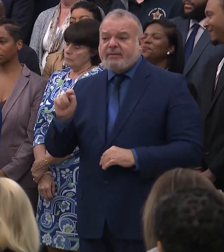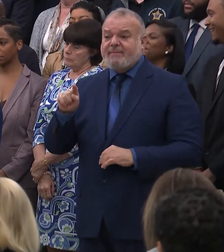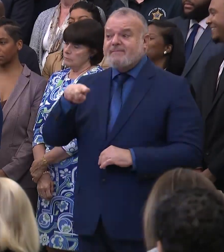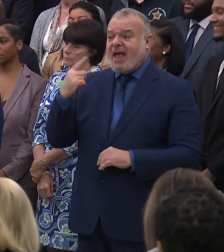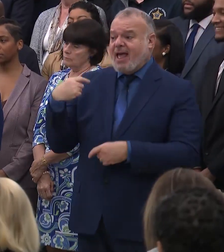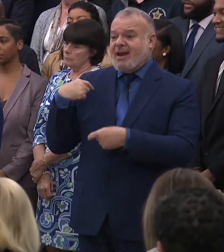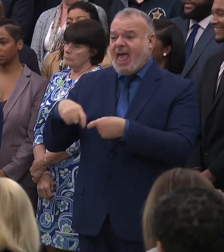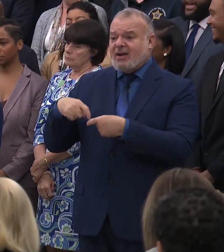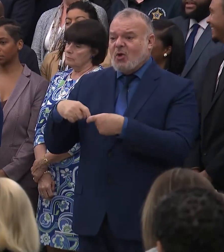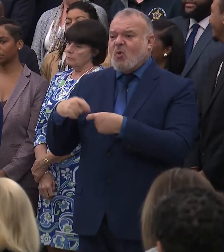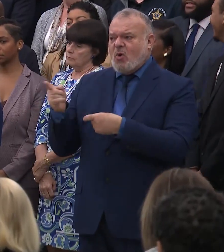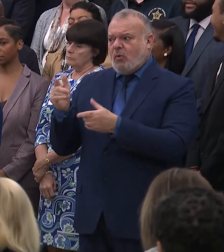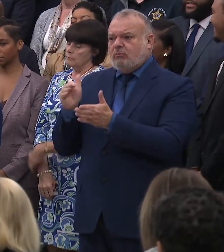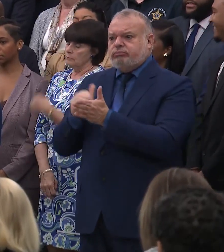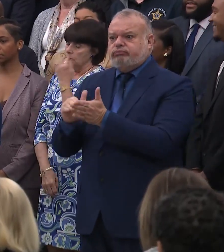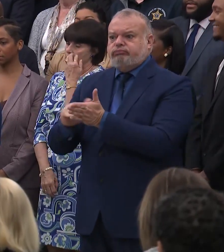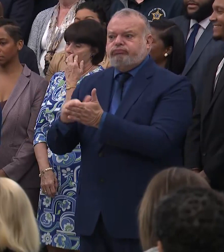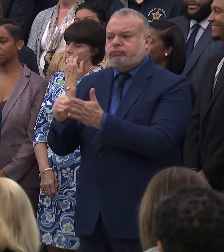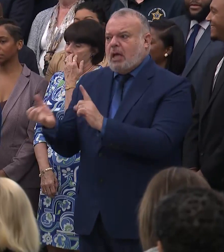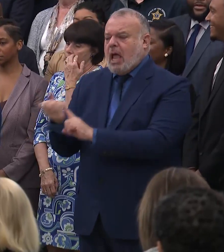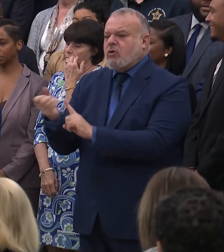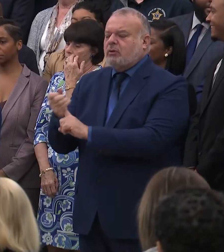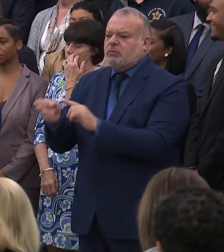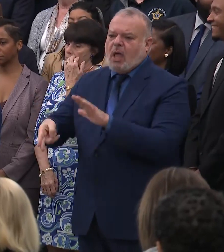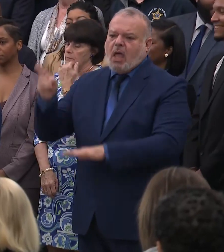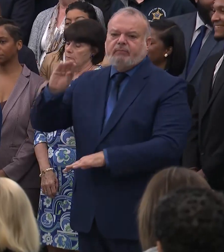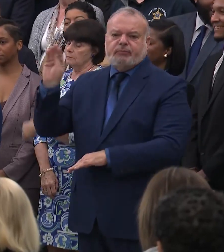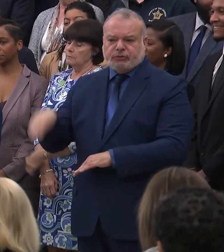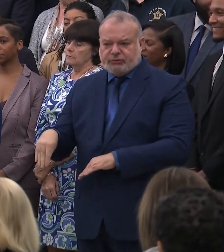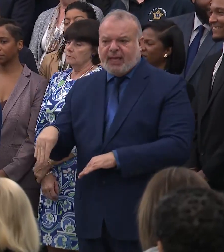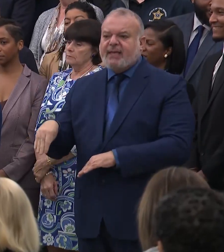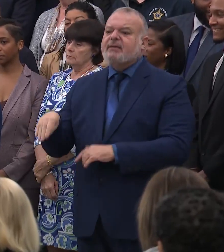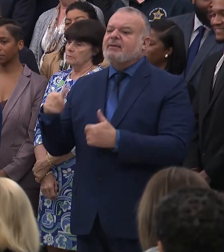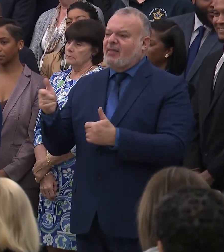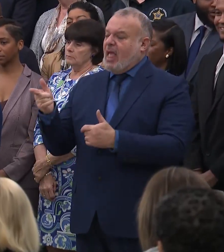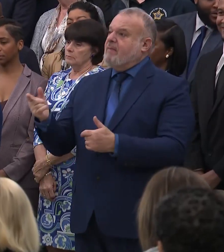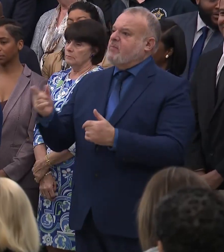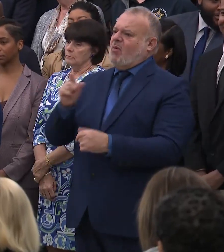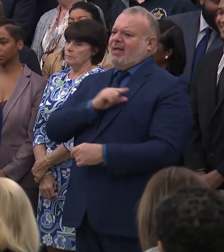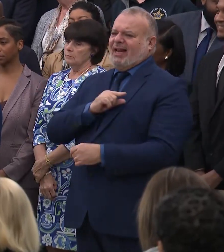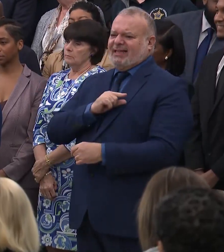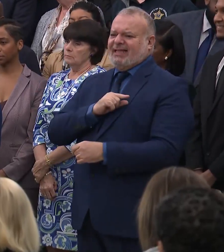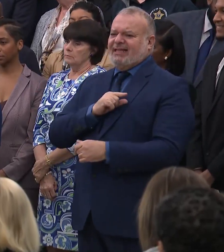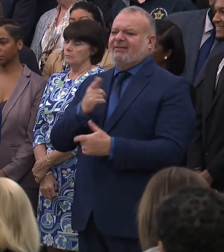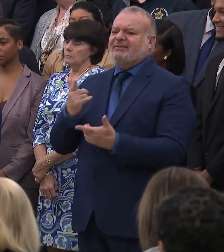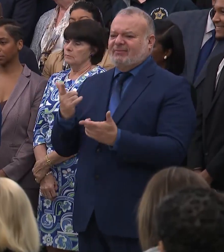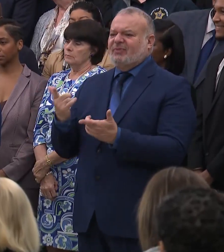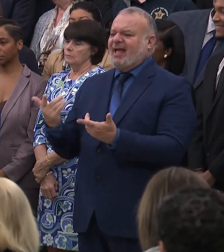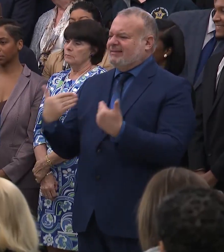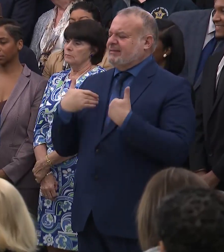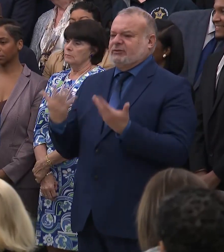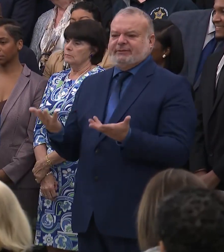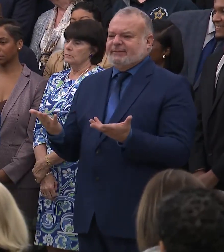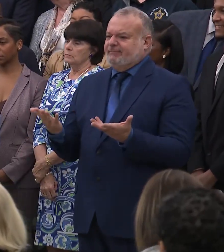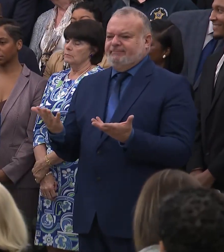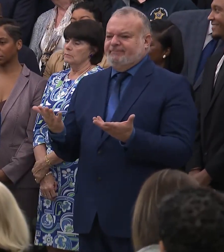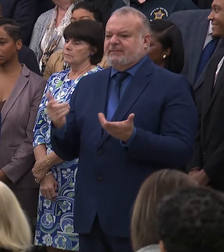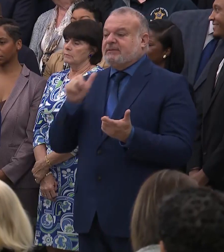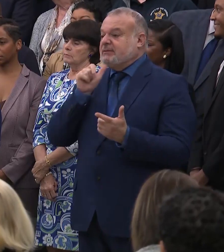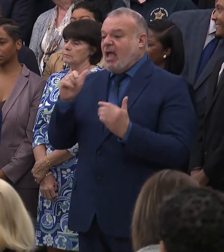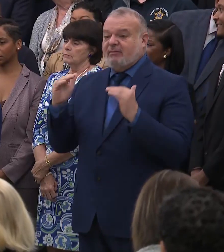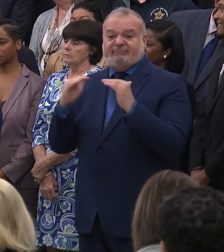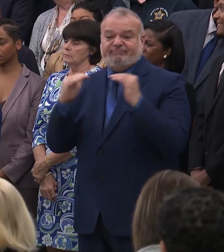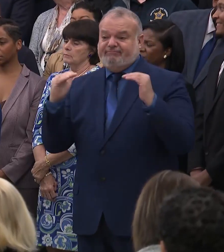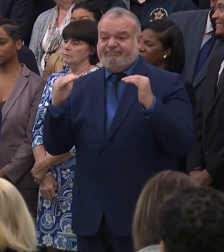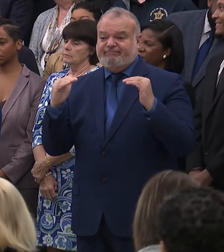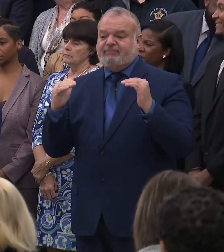frequently arrested, charged, and convicted of possession. That's unjust, that's wrong, and we need to